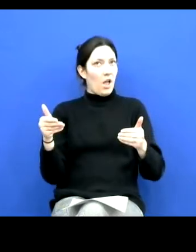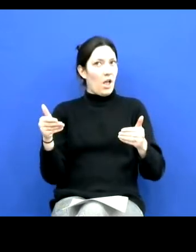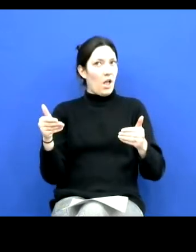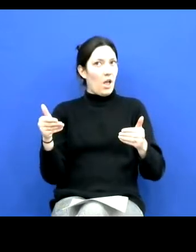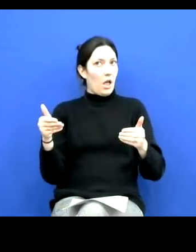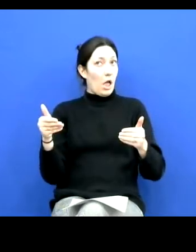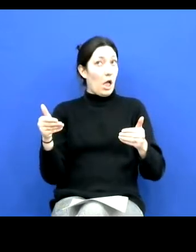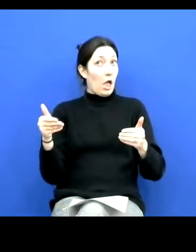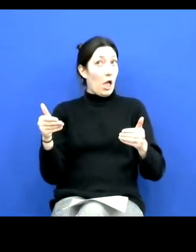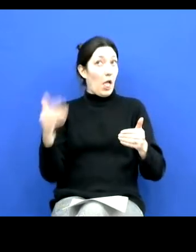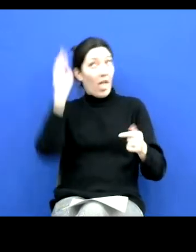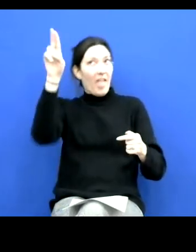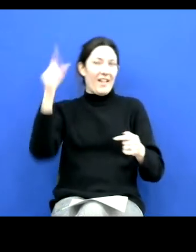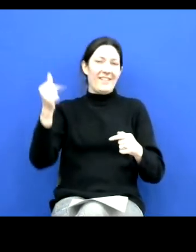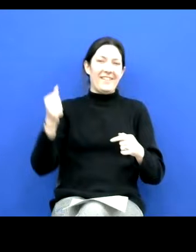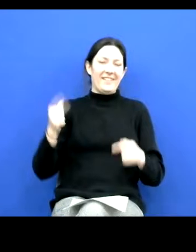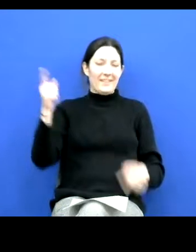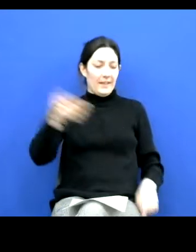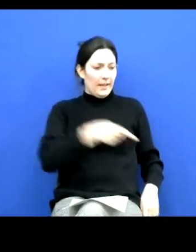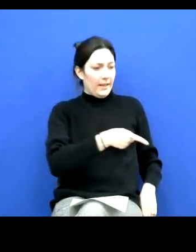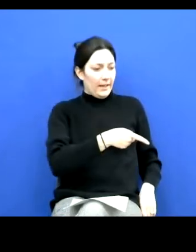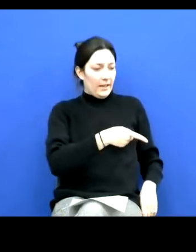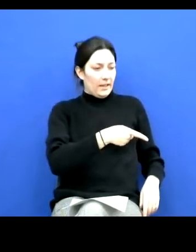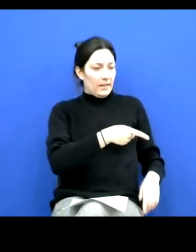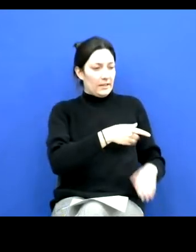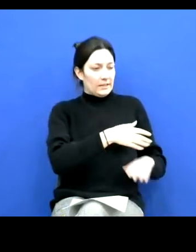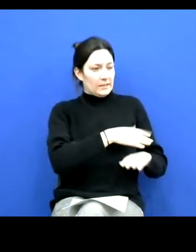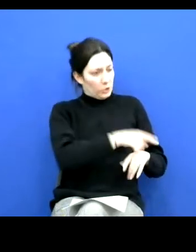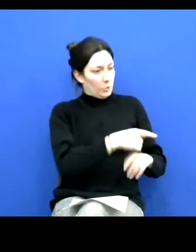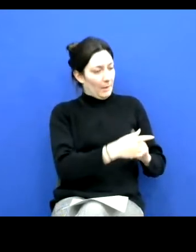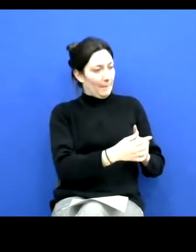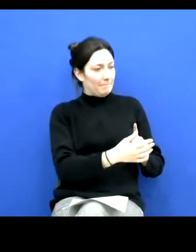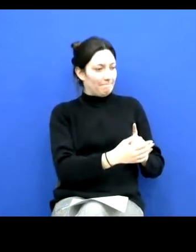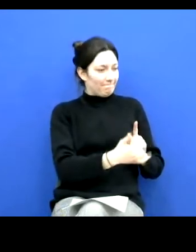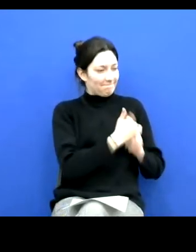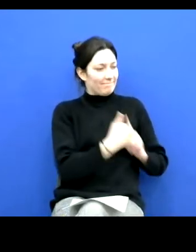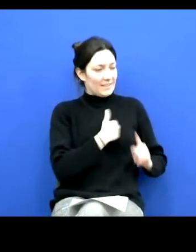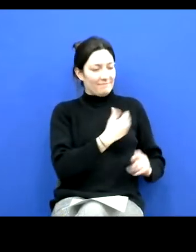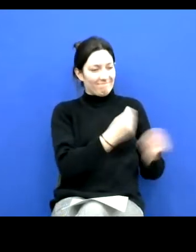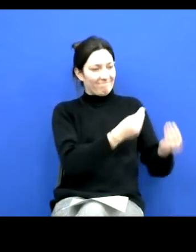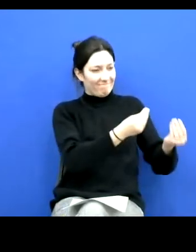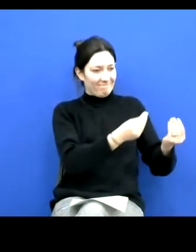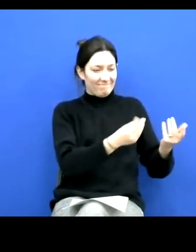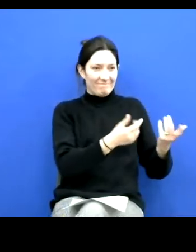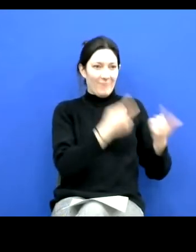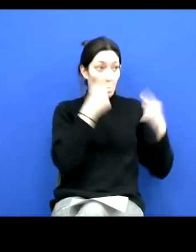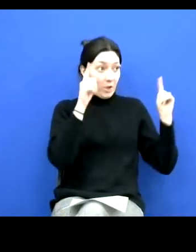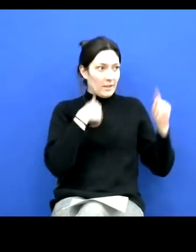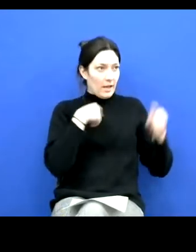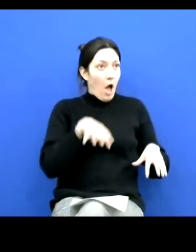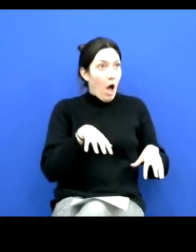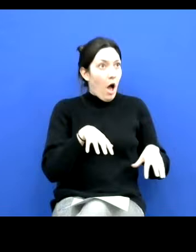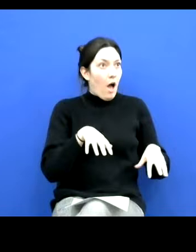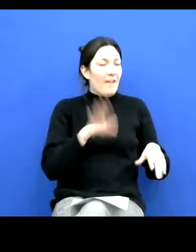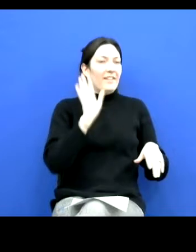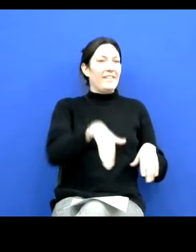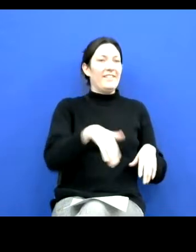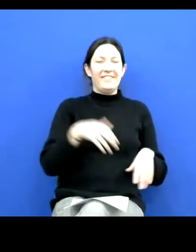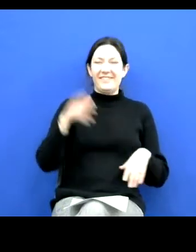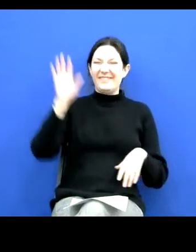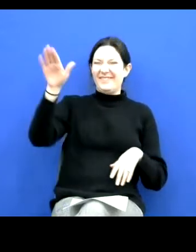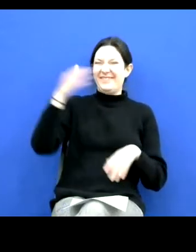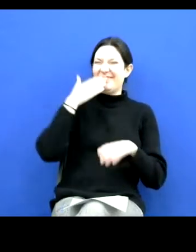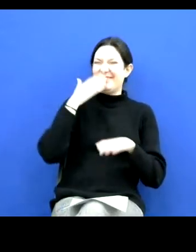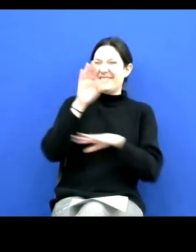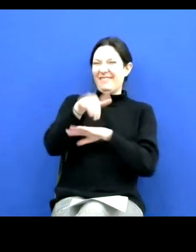Just playing, Becky. You are messing with me, yes. And it works. Good